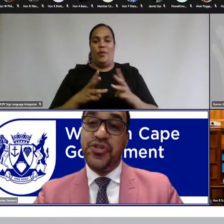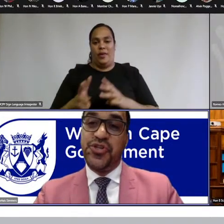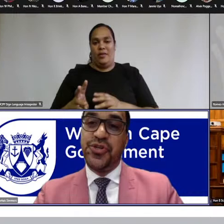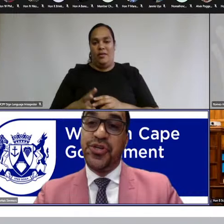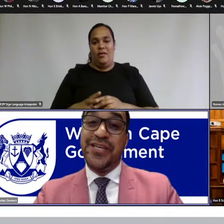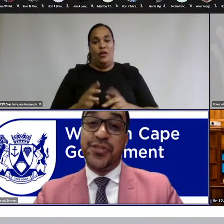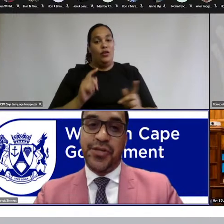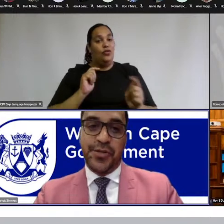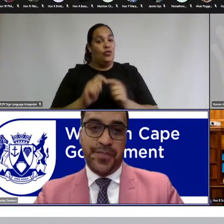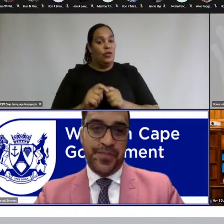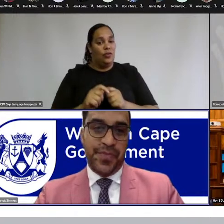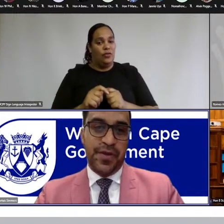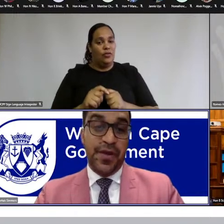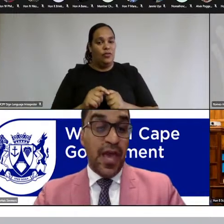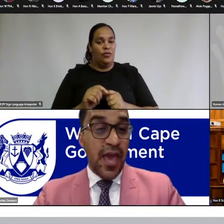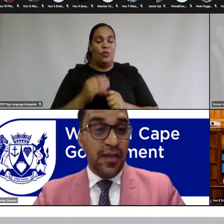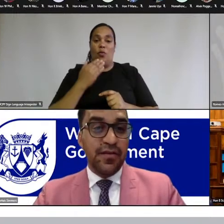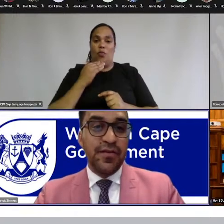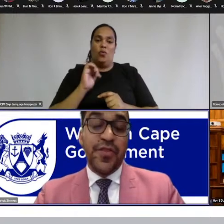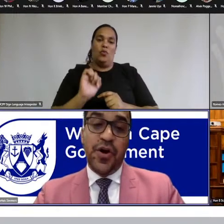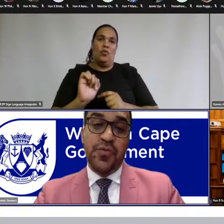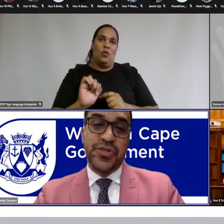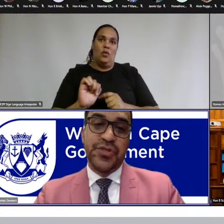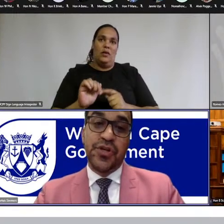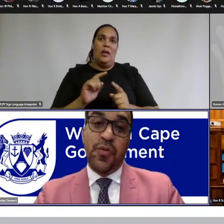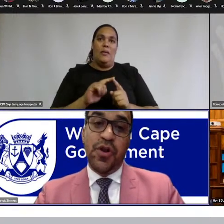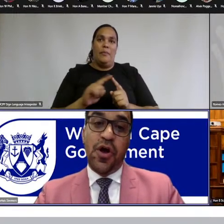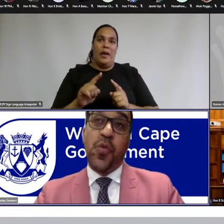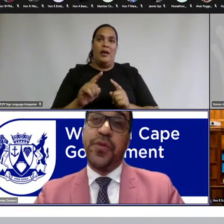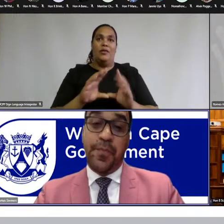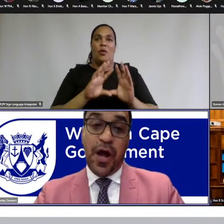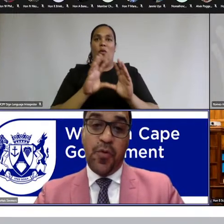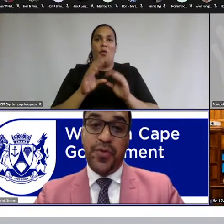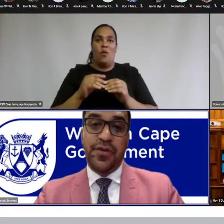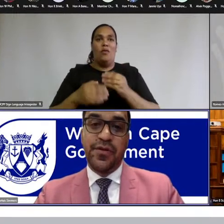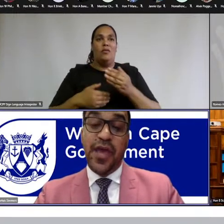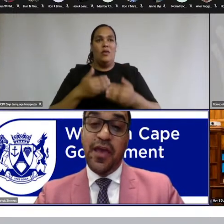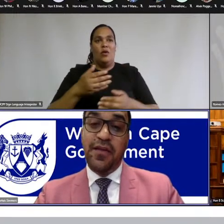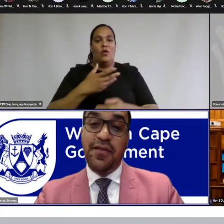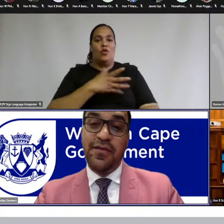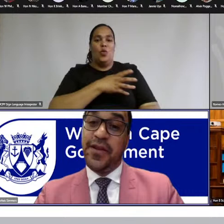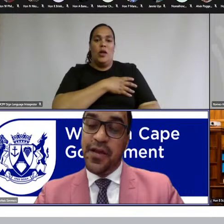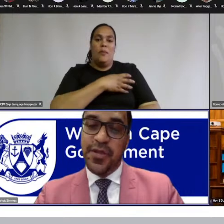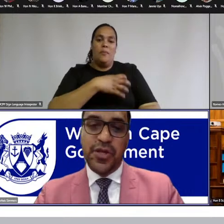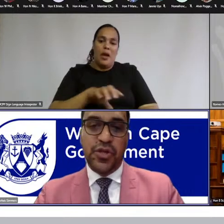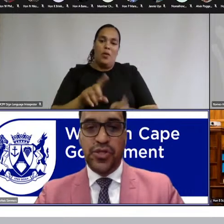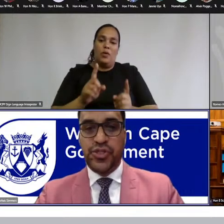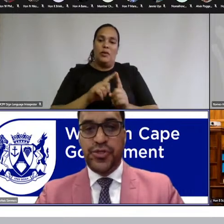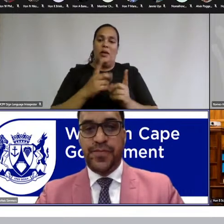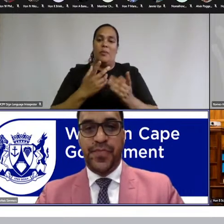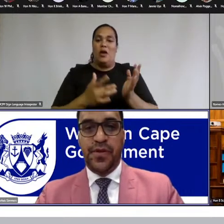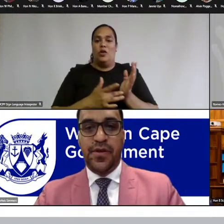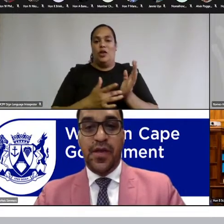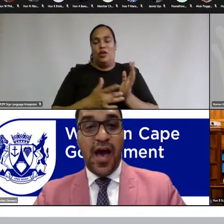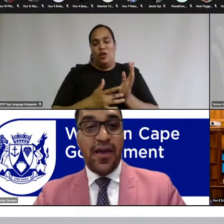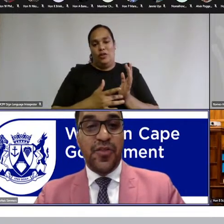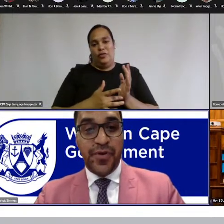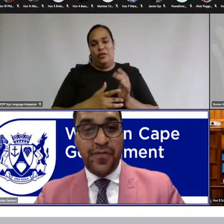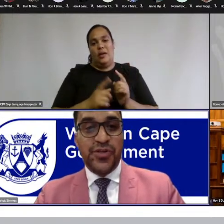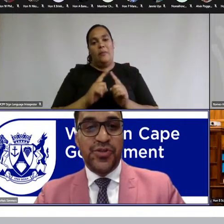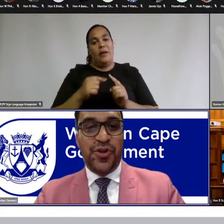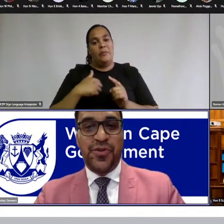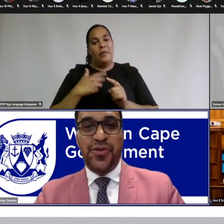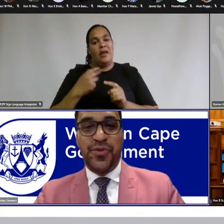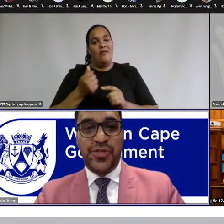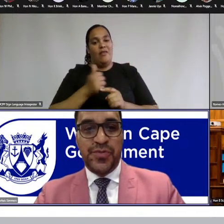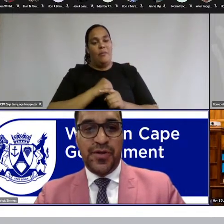The change is real, and the homes go along with empowerment and enabling technology. I had the